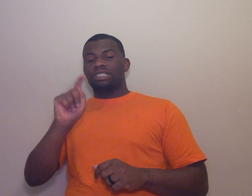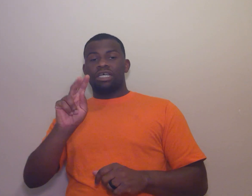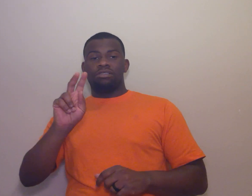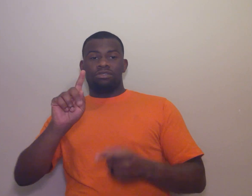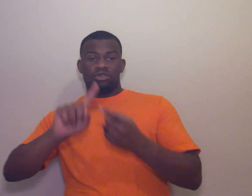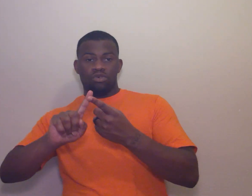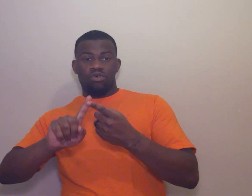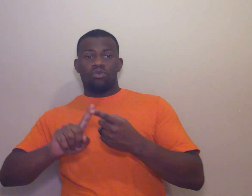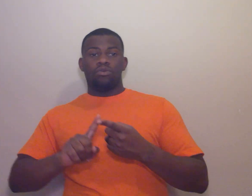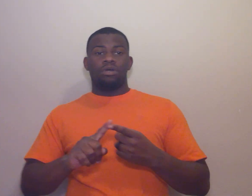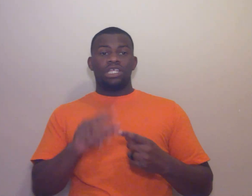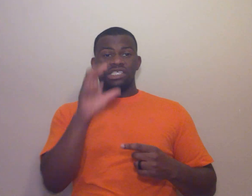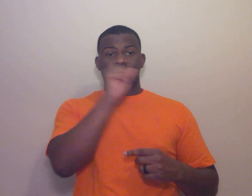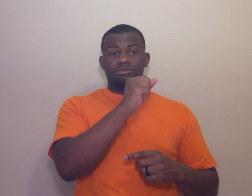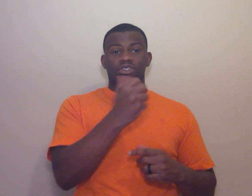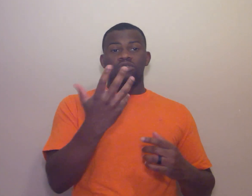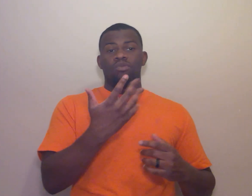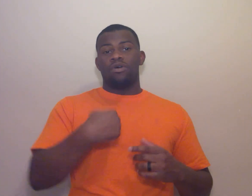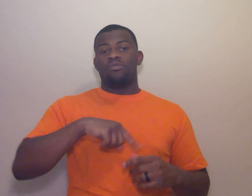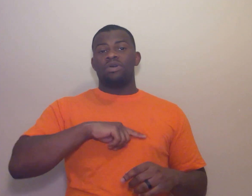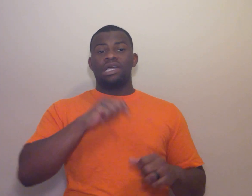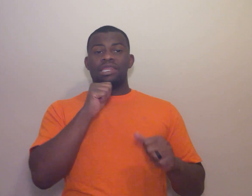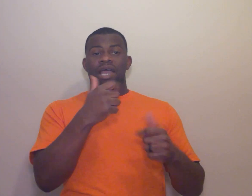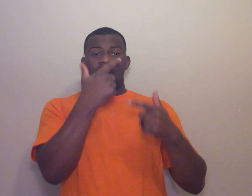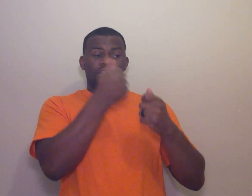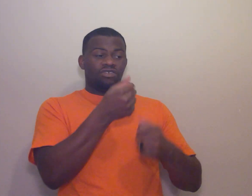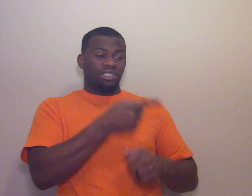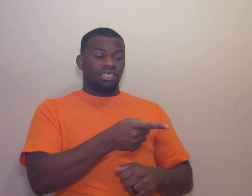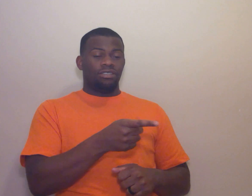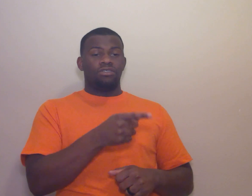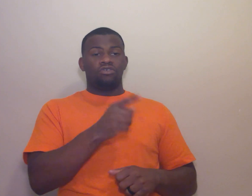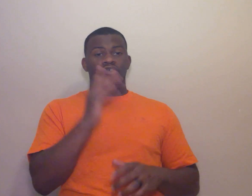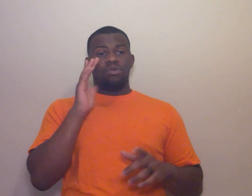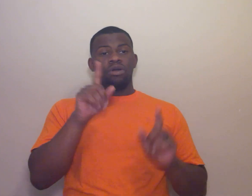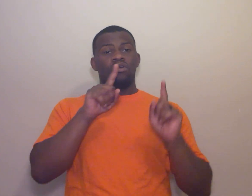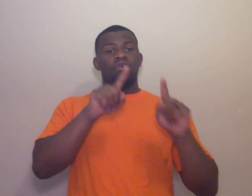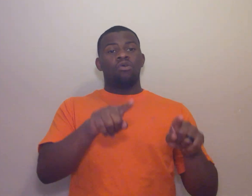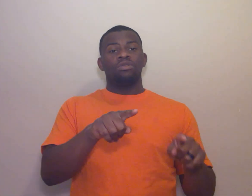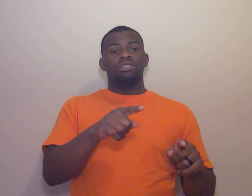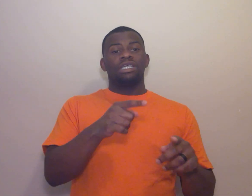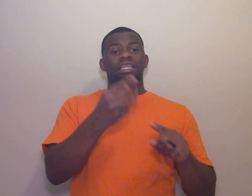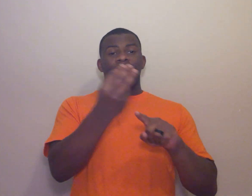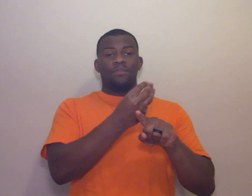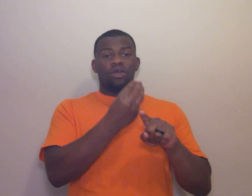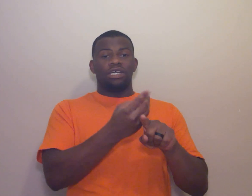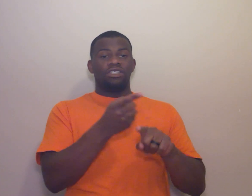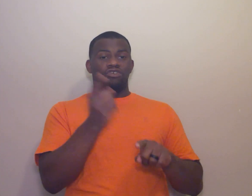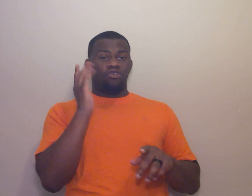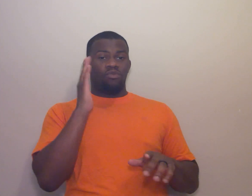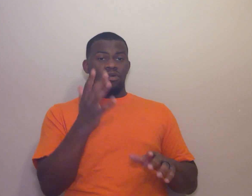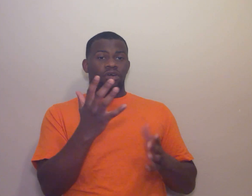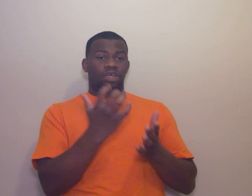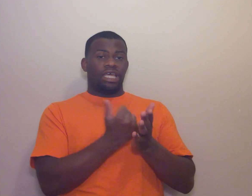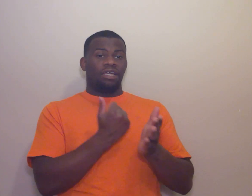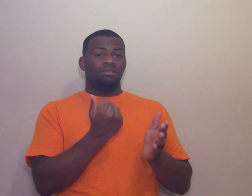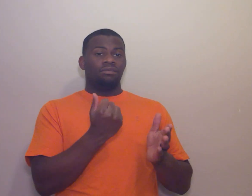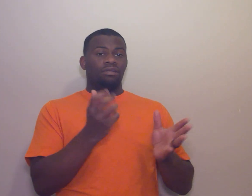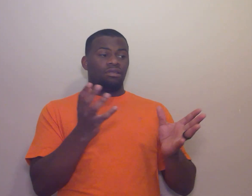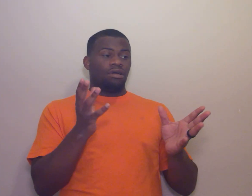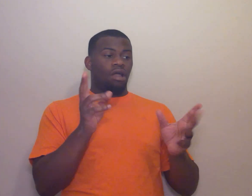in, they're holding the mortgage and you're going to get approved, the normal approval process. So they're going to run your credit. You need to have all